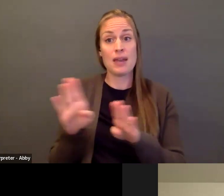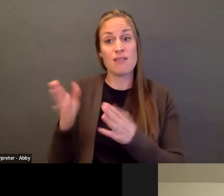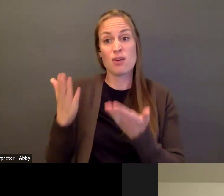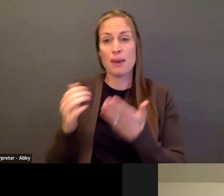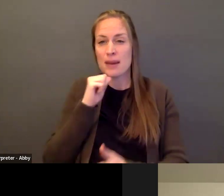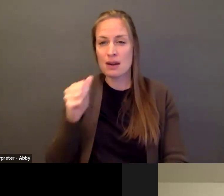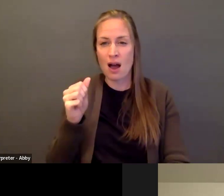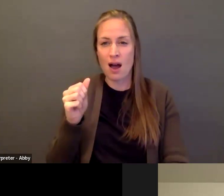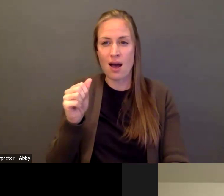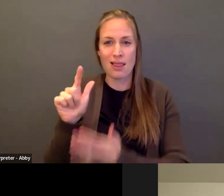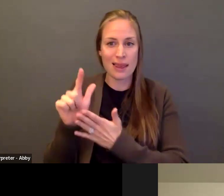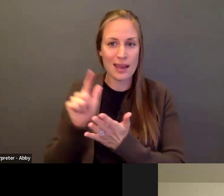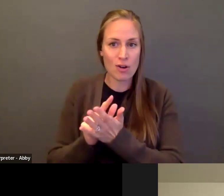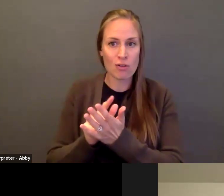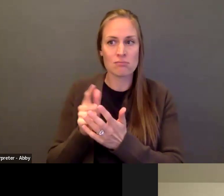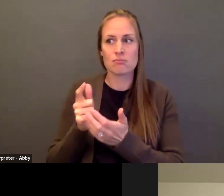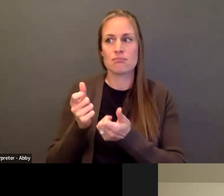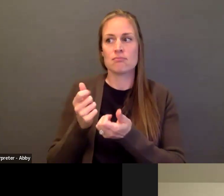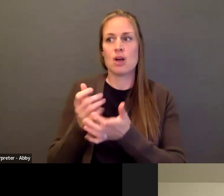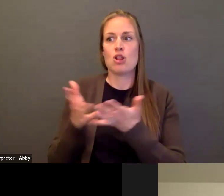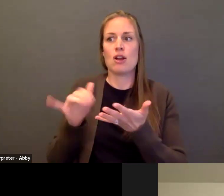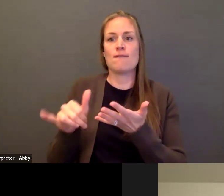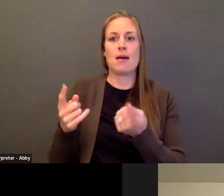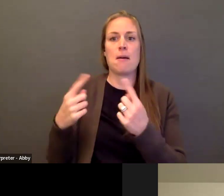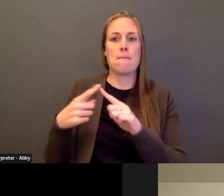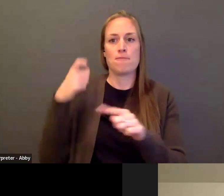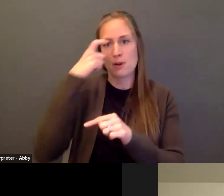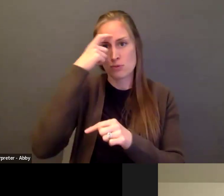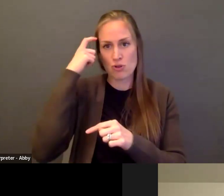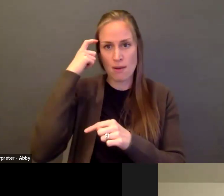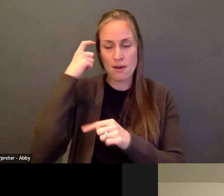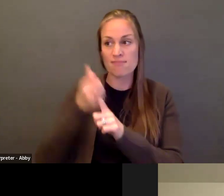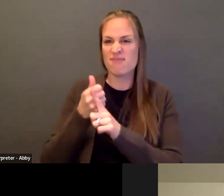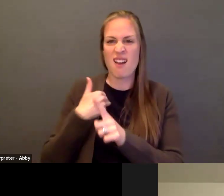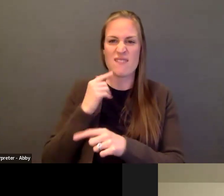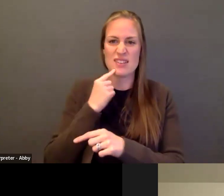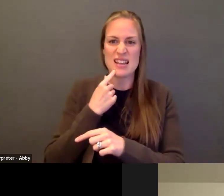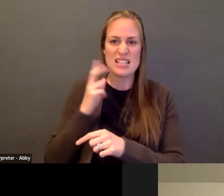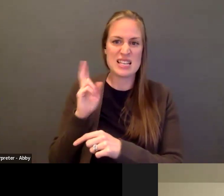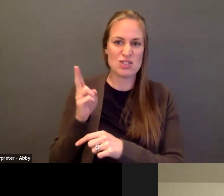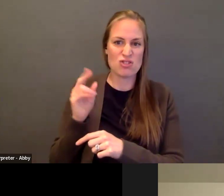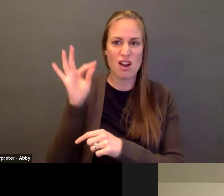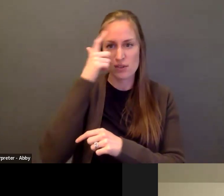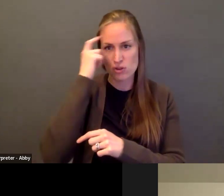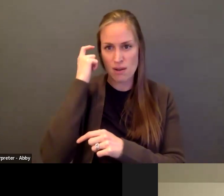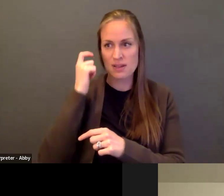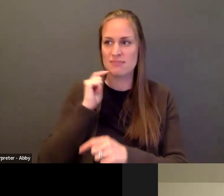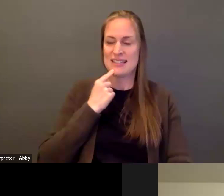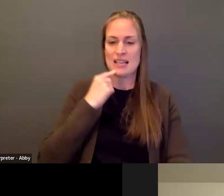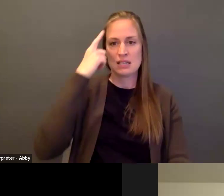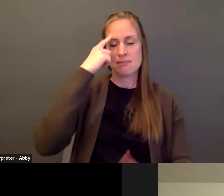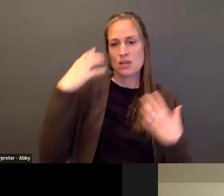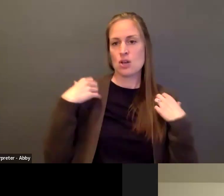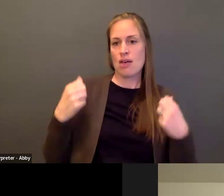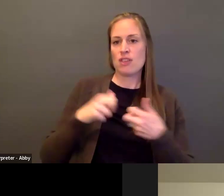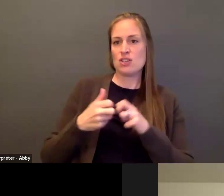lot of that is stemming from trauma. A lot of those individuals have an intense history of trauma, have intense underlying mental health conditions that have not been